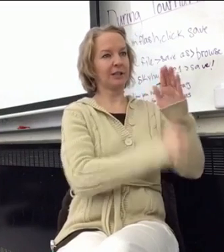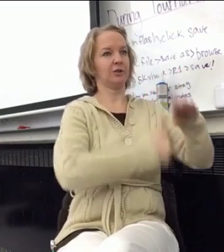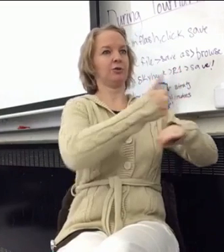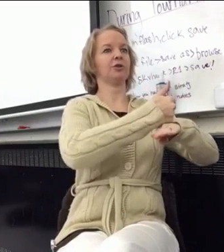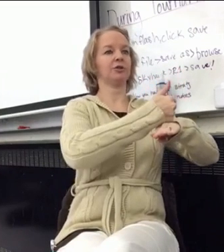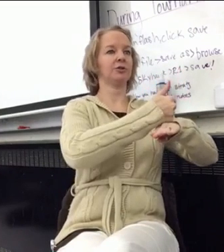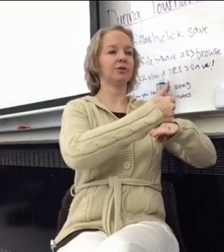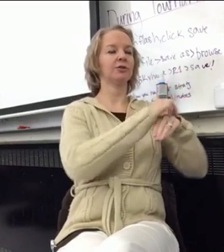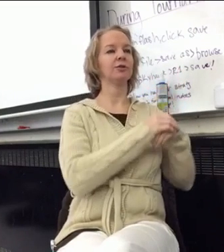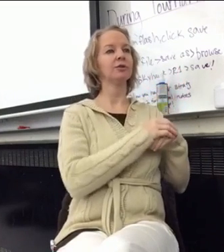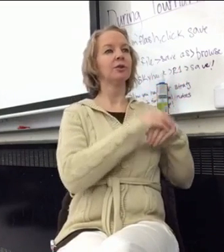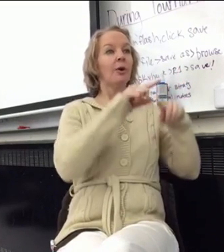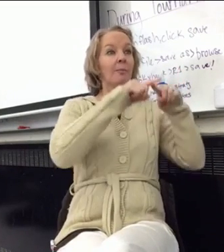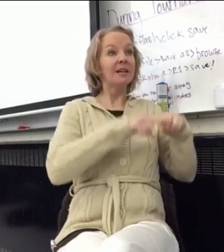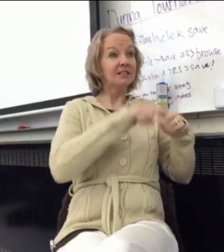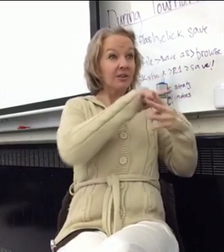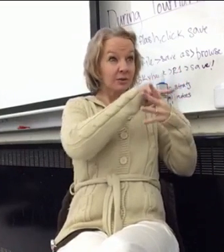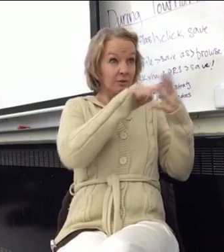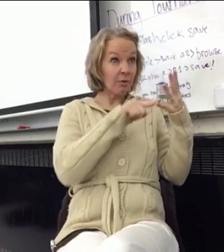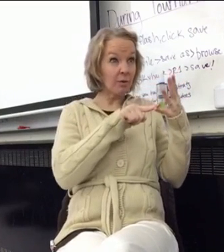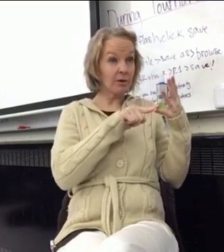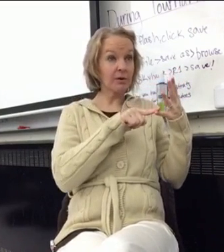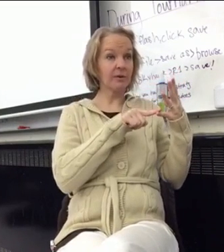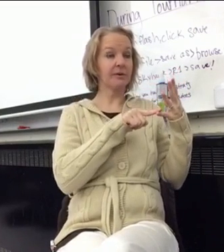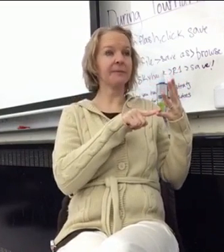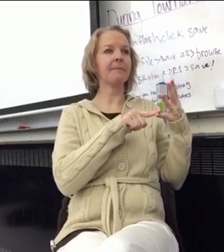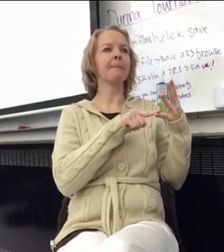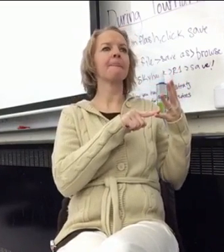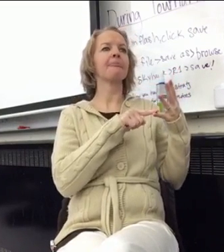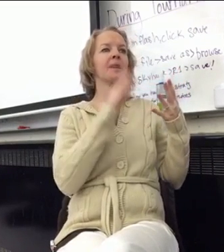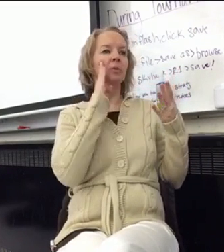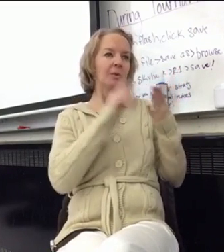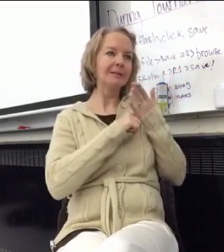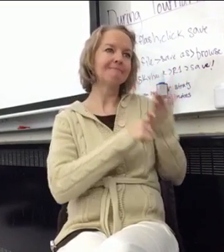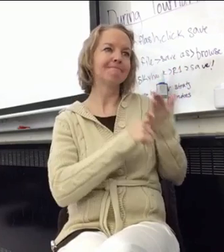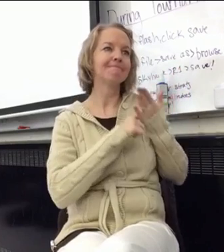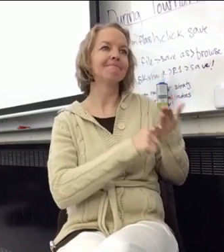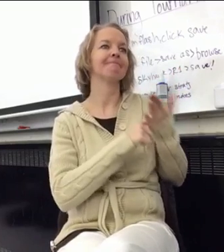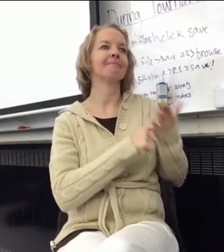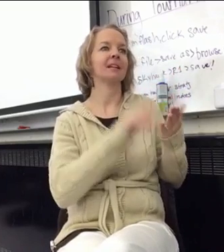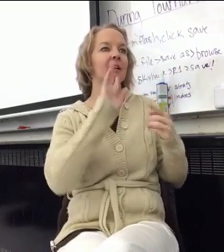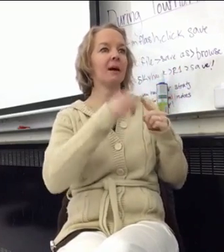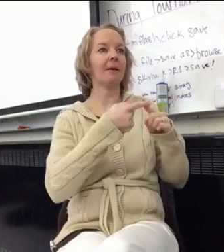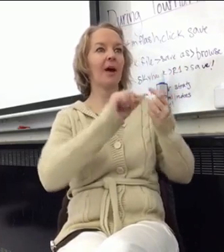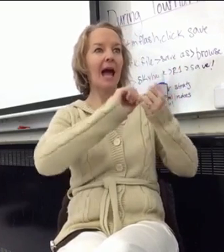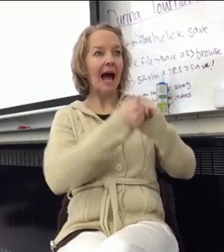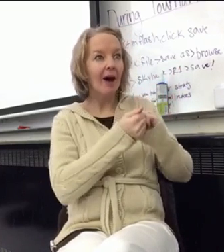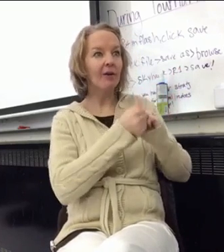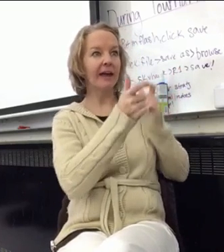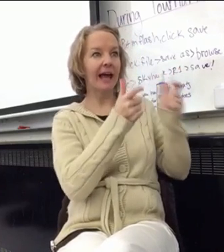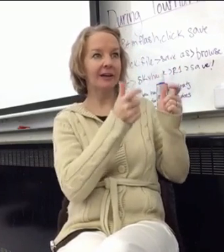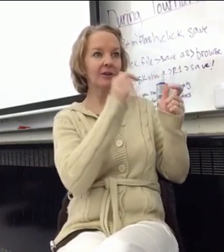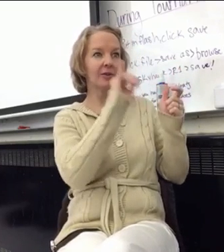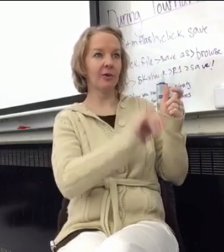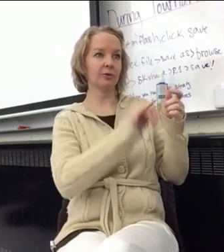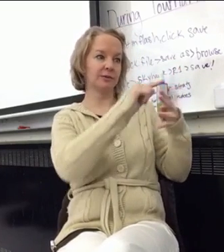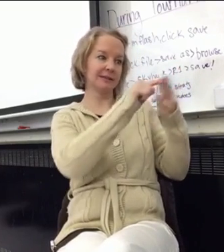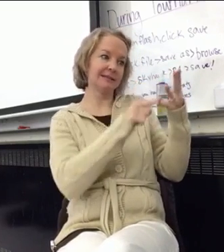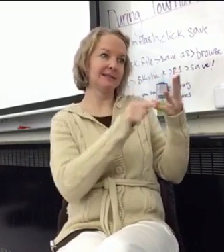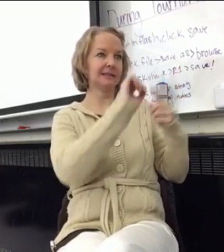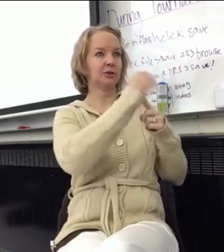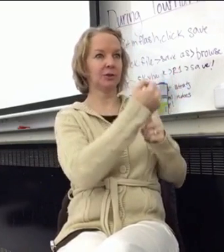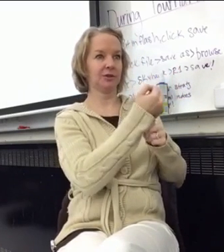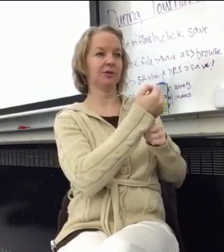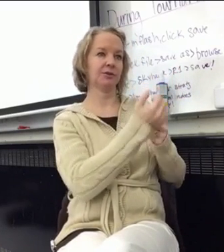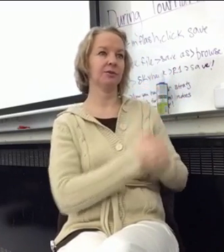what I did is, based on those 4 different ones, we're going to go through them and talk about how they actually handled these in the